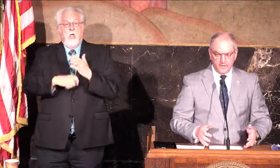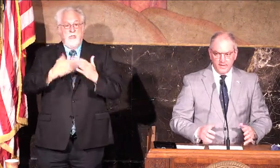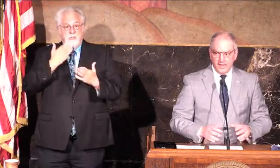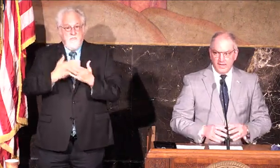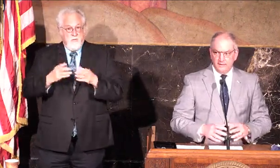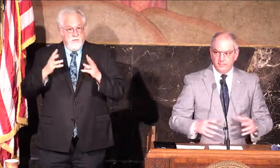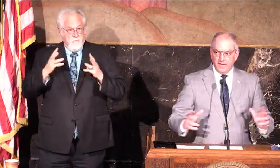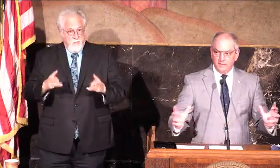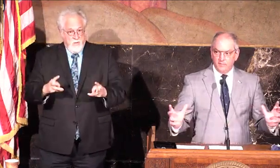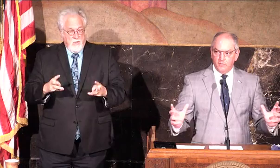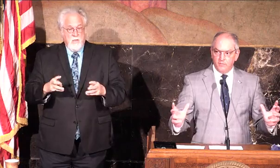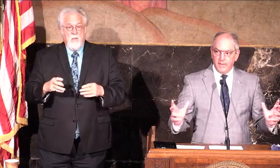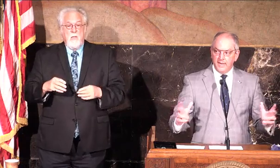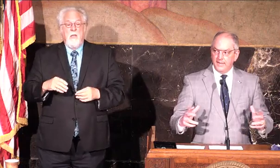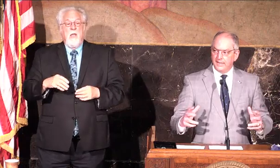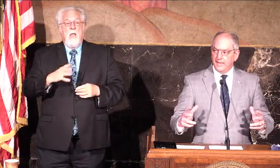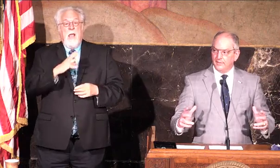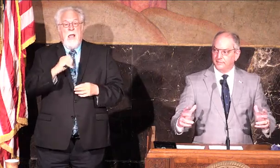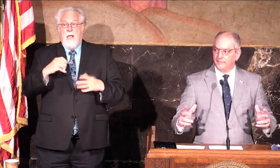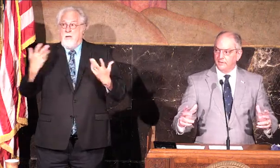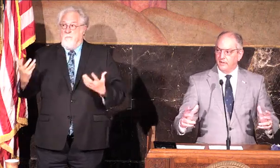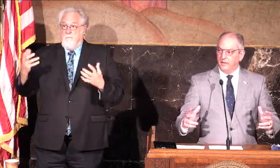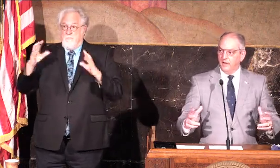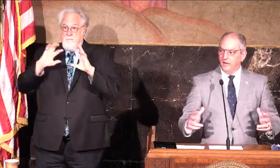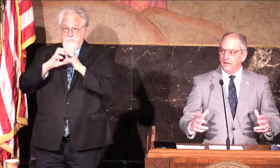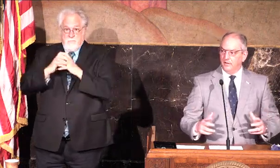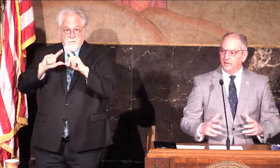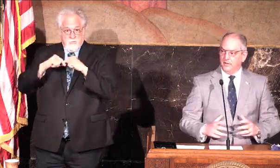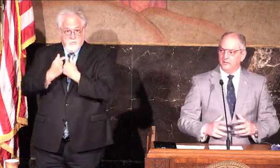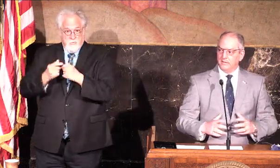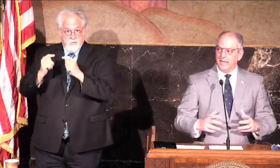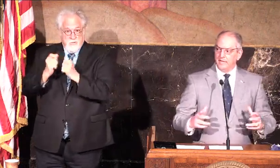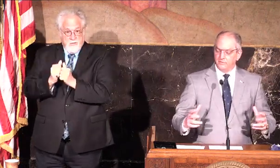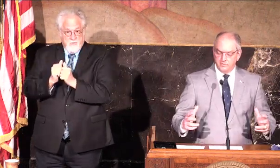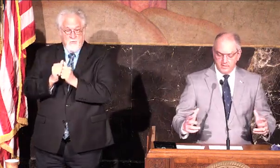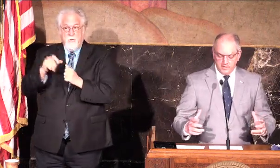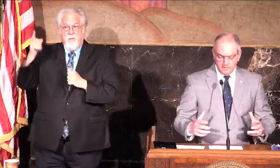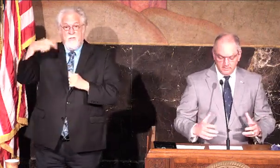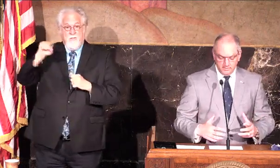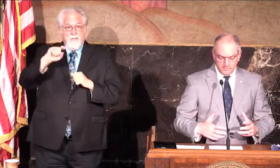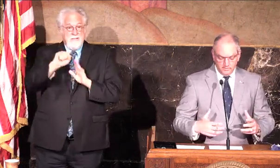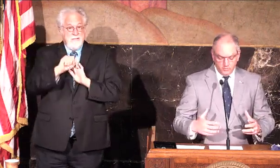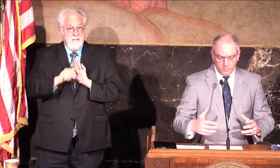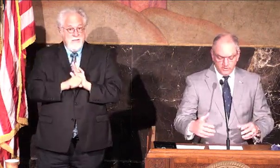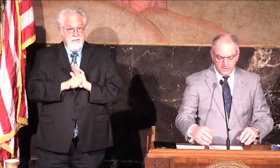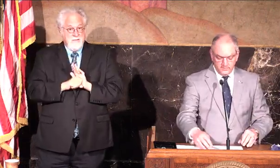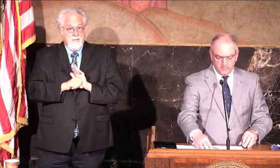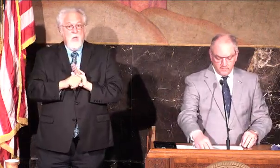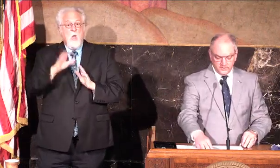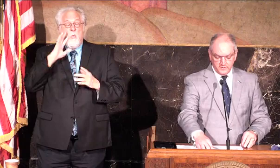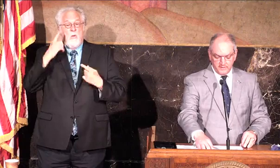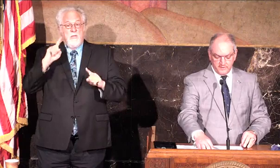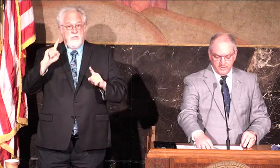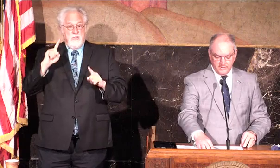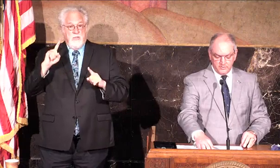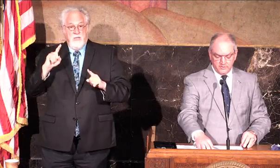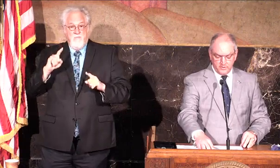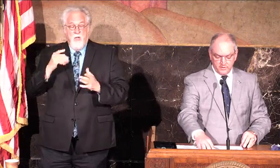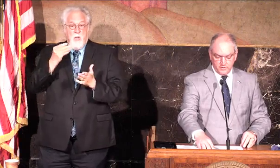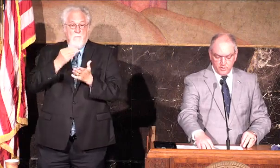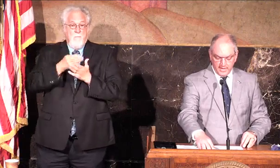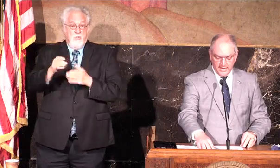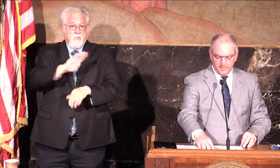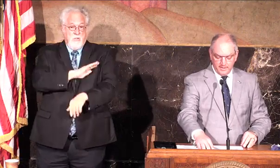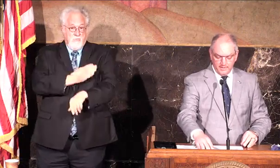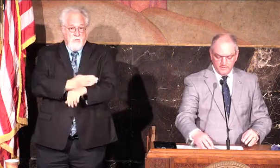manner. And by banding together, these states will achieve the purchasing power